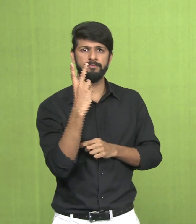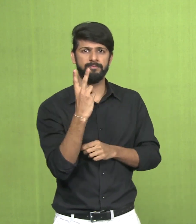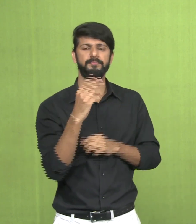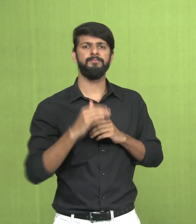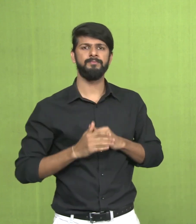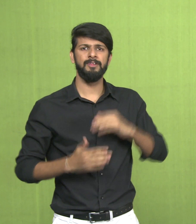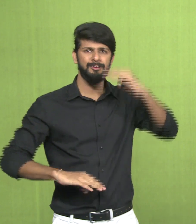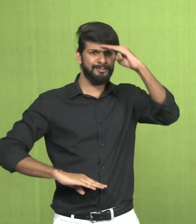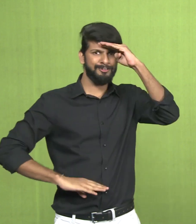Question number 2,